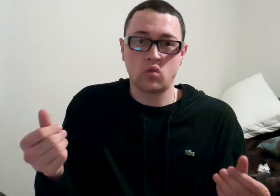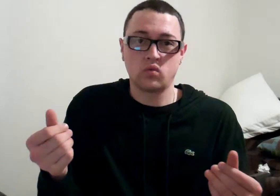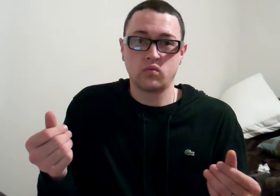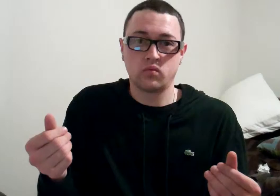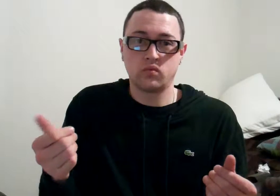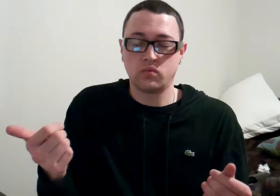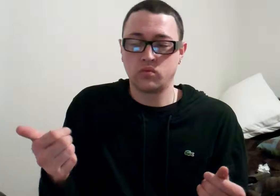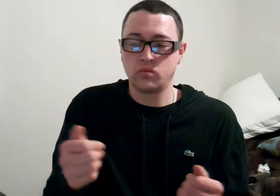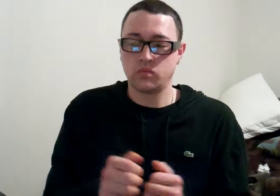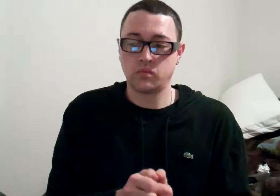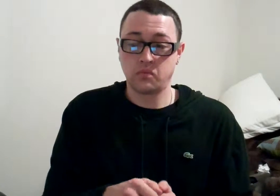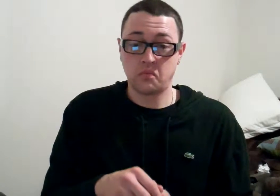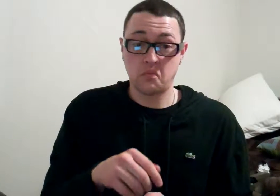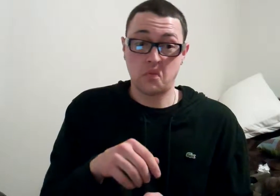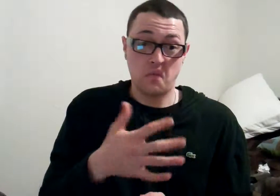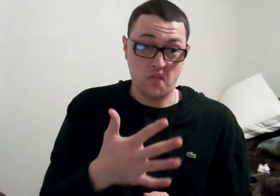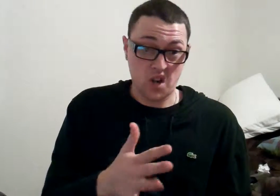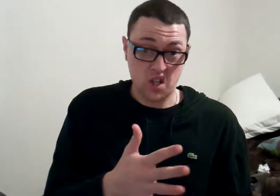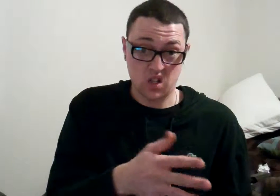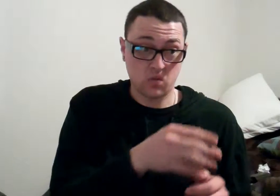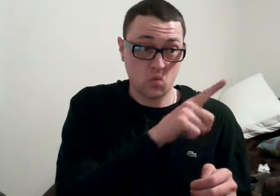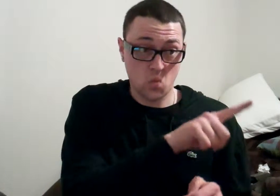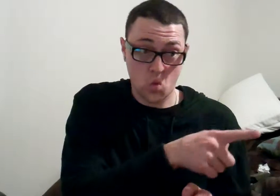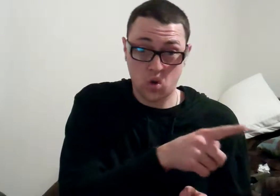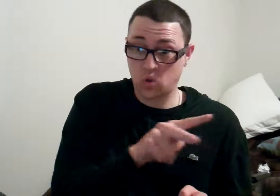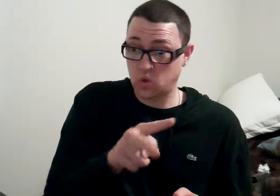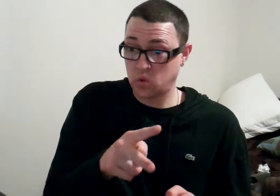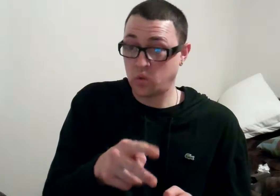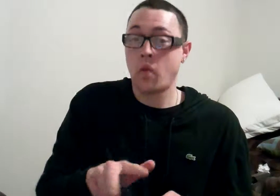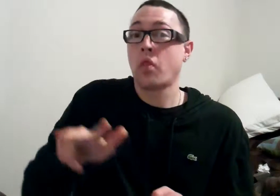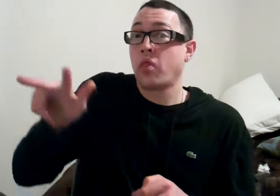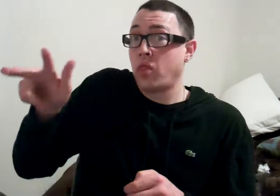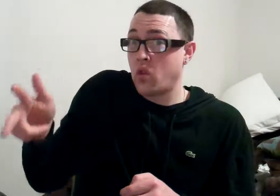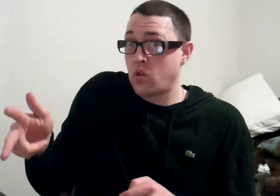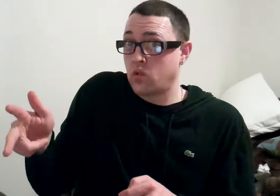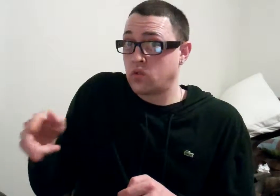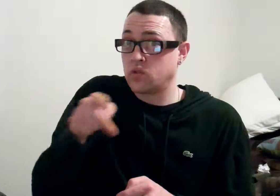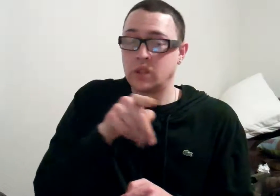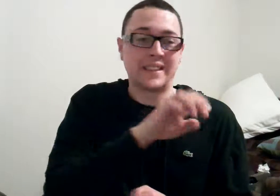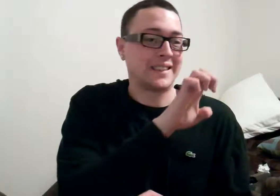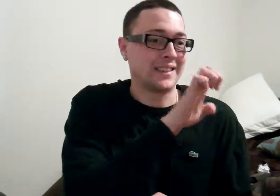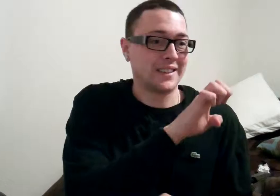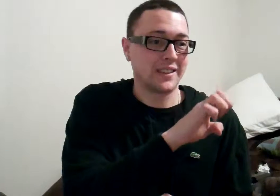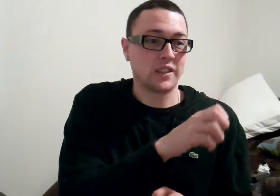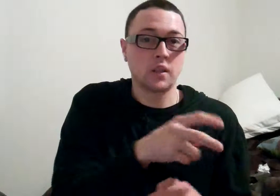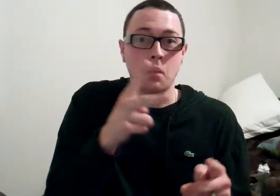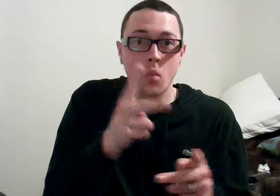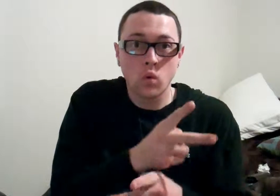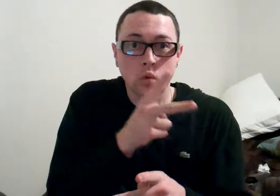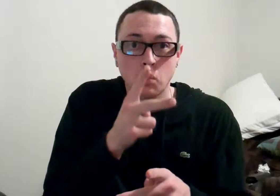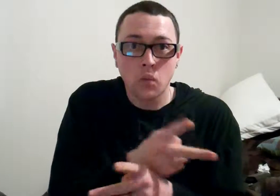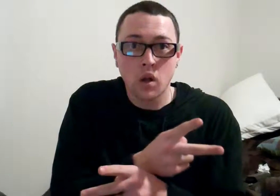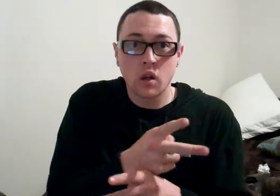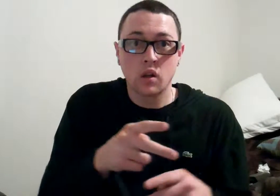F, that's going to be the third step. Okay, you're going to multiply those two first. And